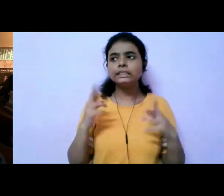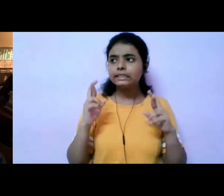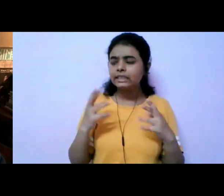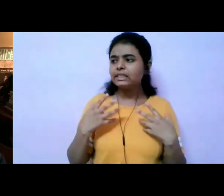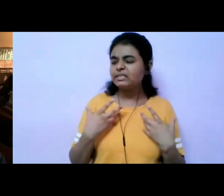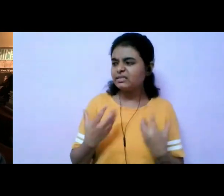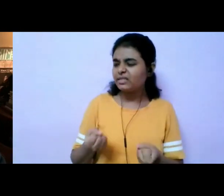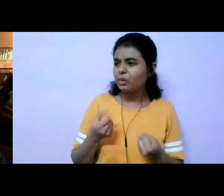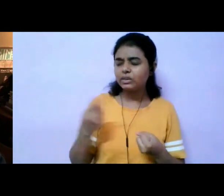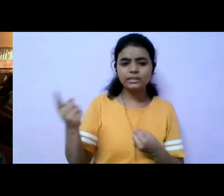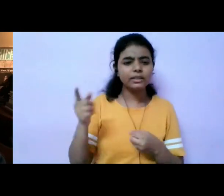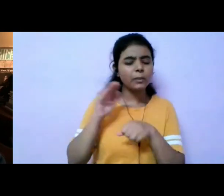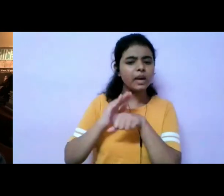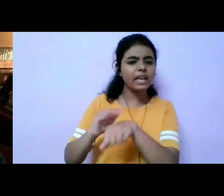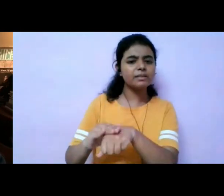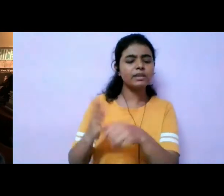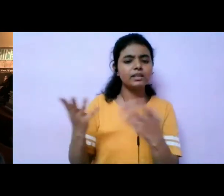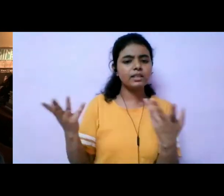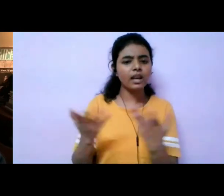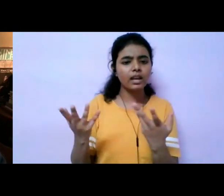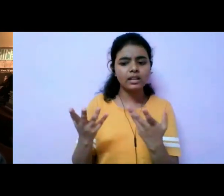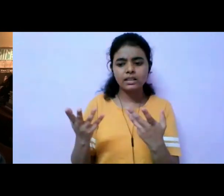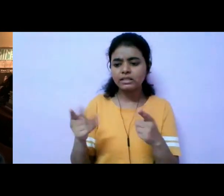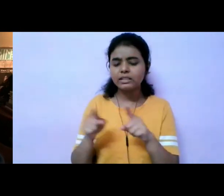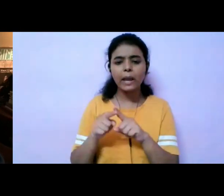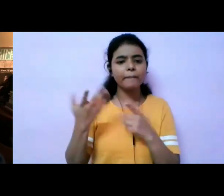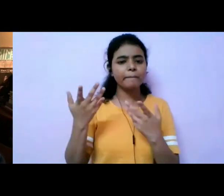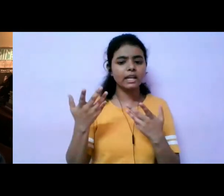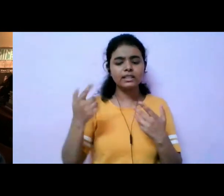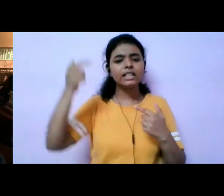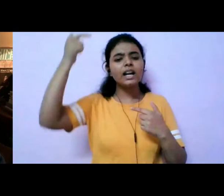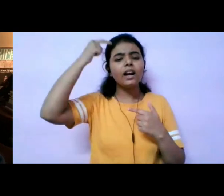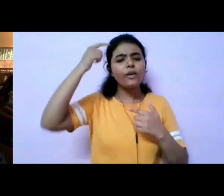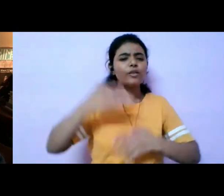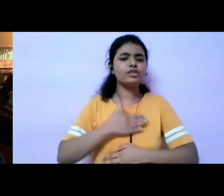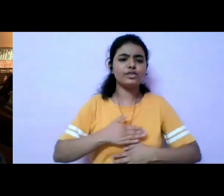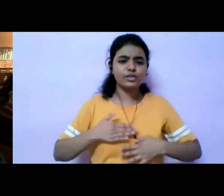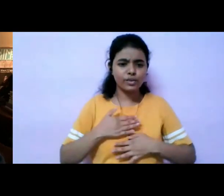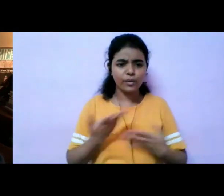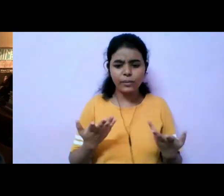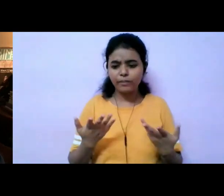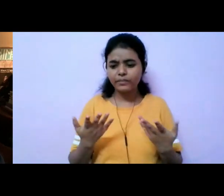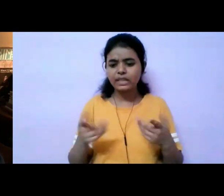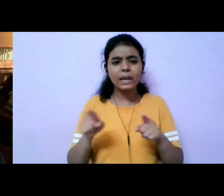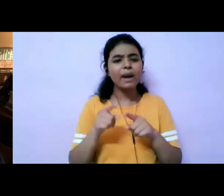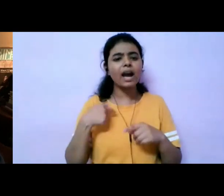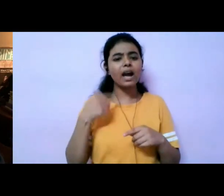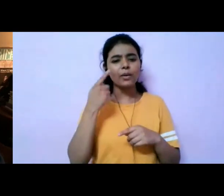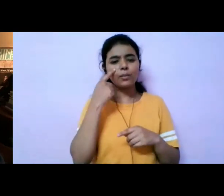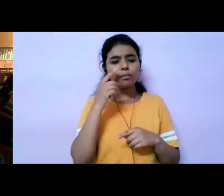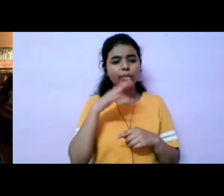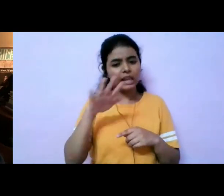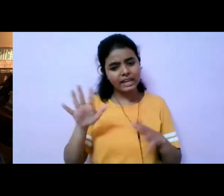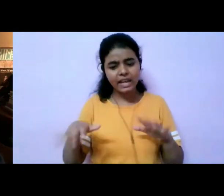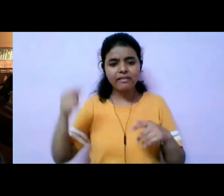spirit something of the intellectual joy of wandering blind.